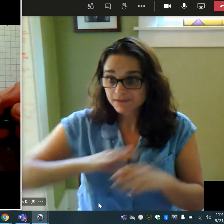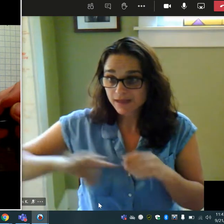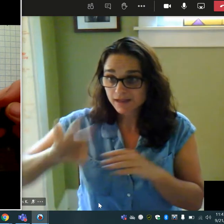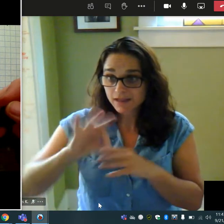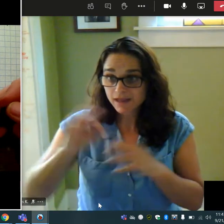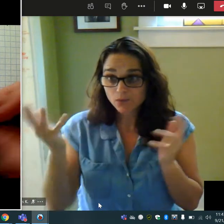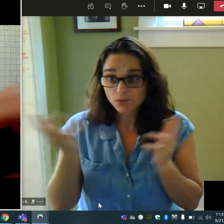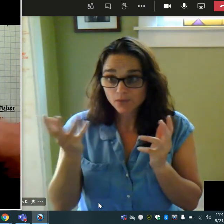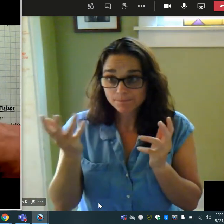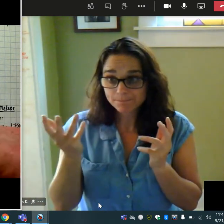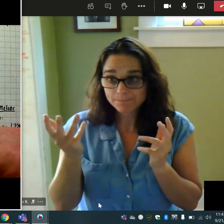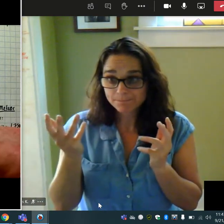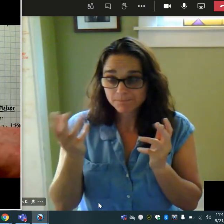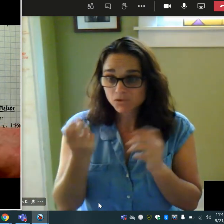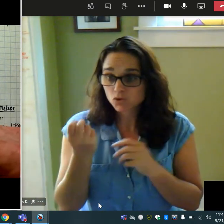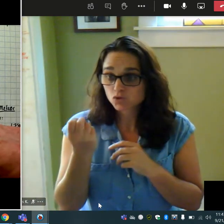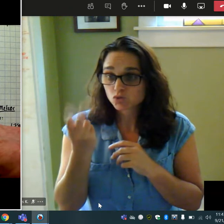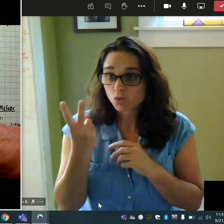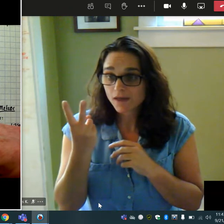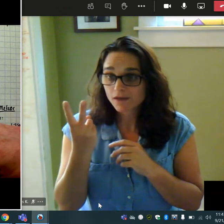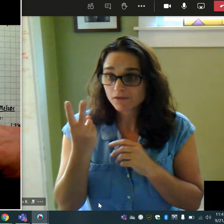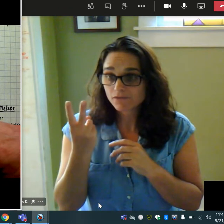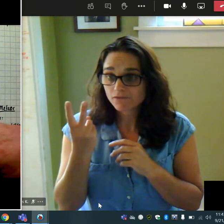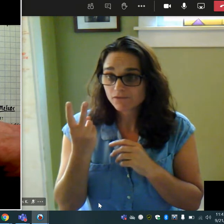is 12 million